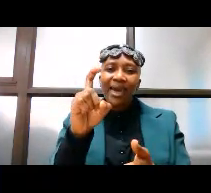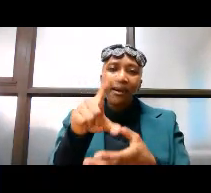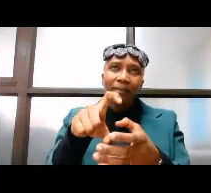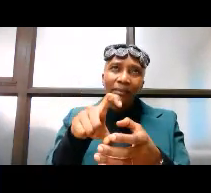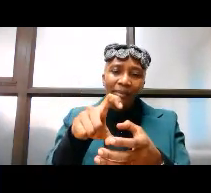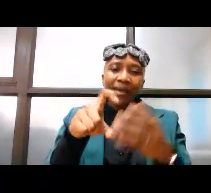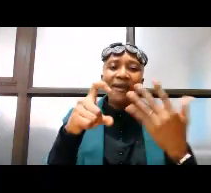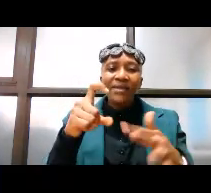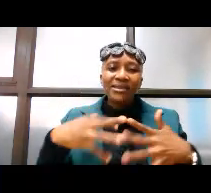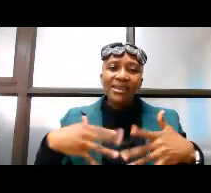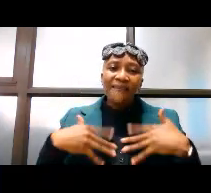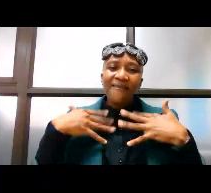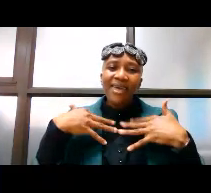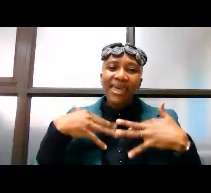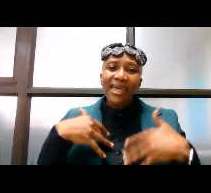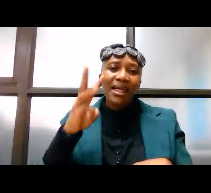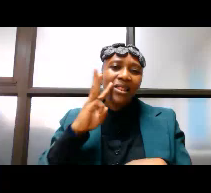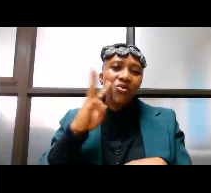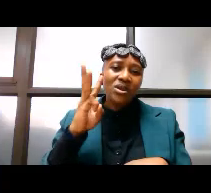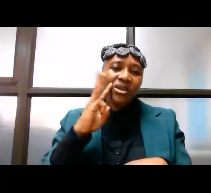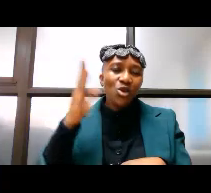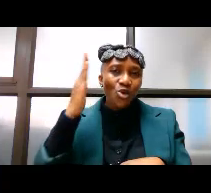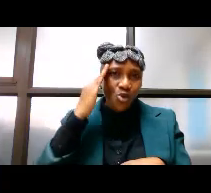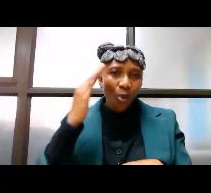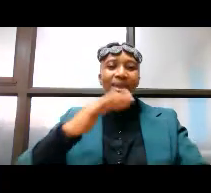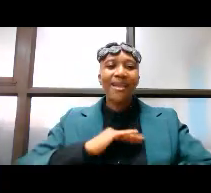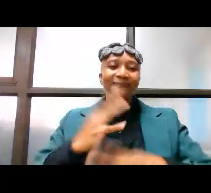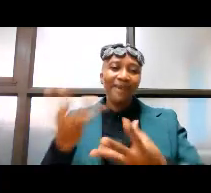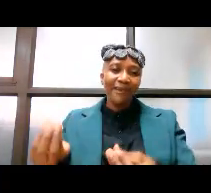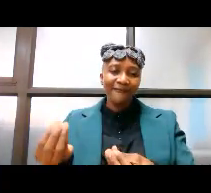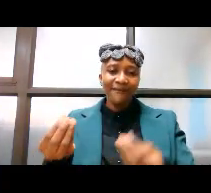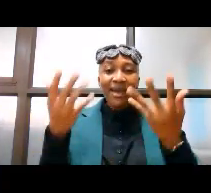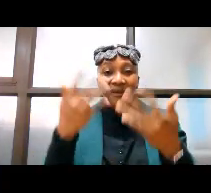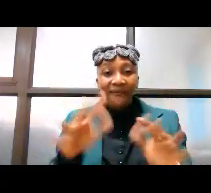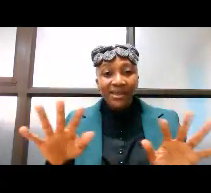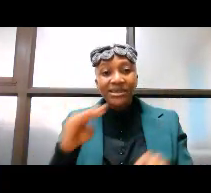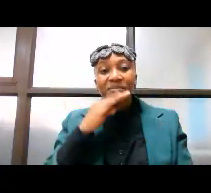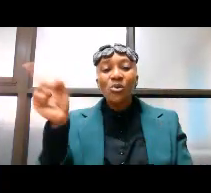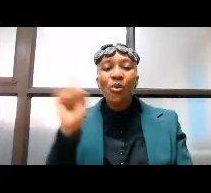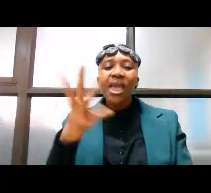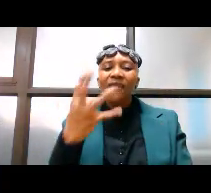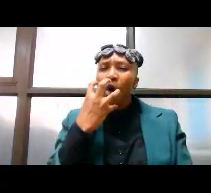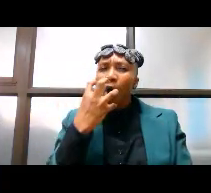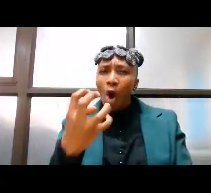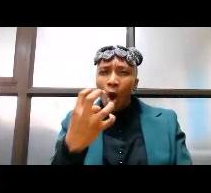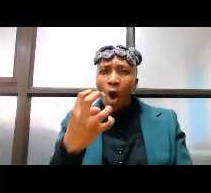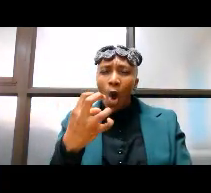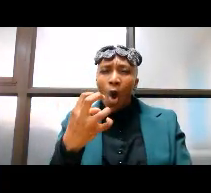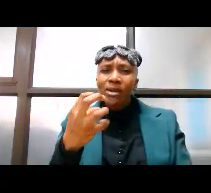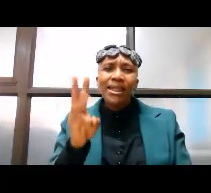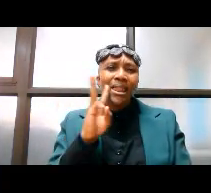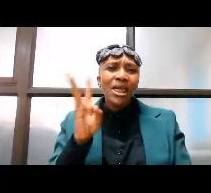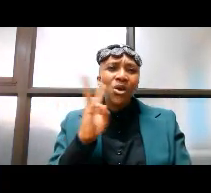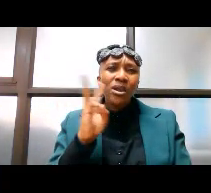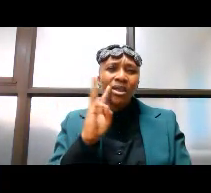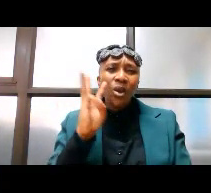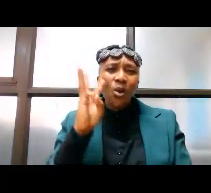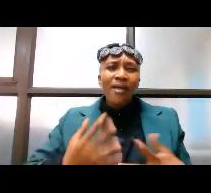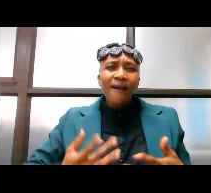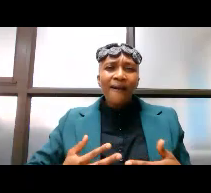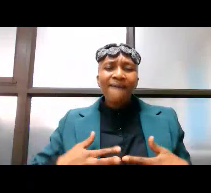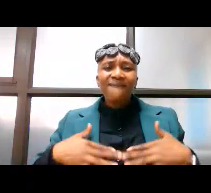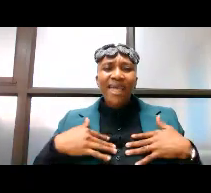liquid, you know that there's enough. And then when it's hot liquids, you'll feel the steam rising and then